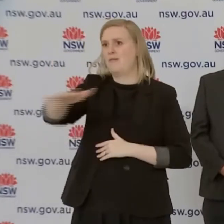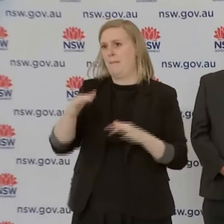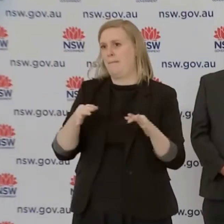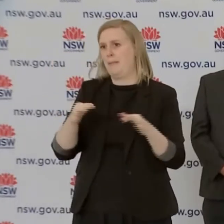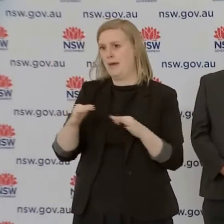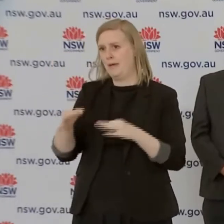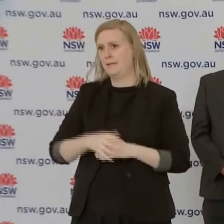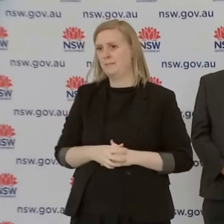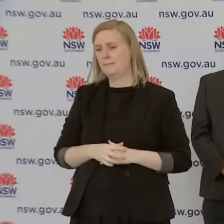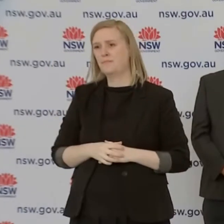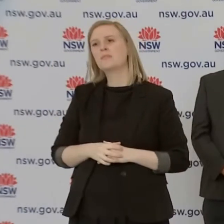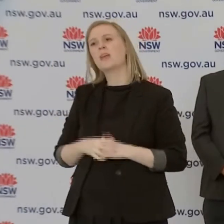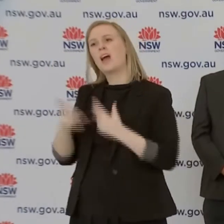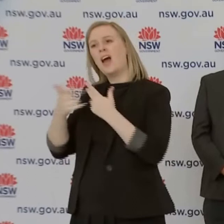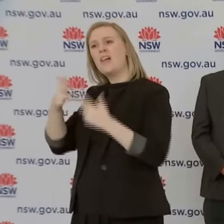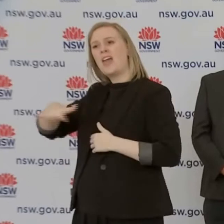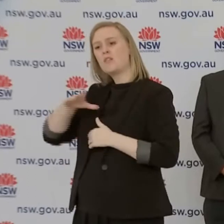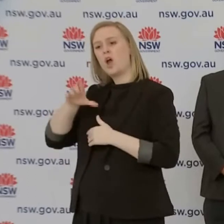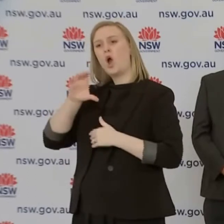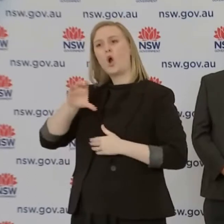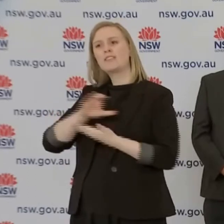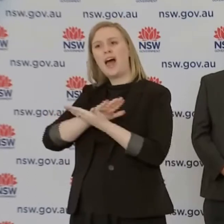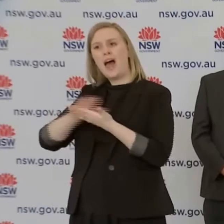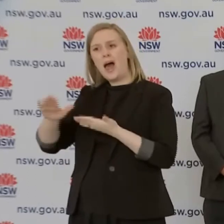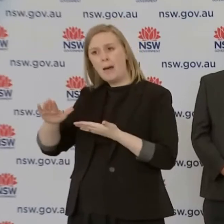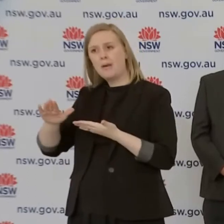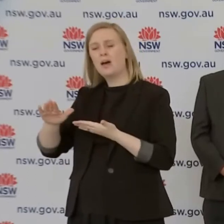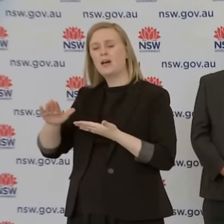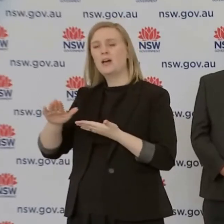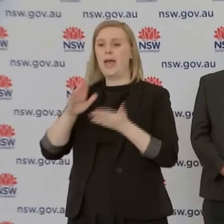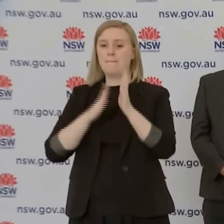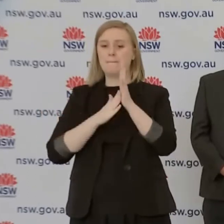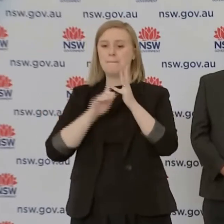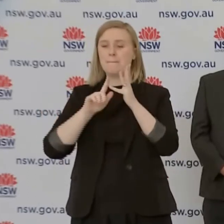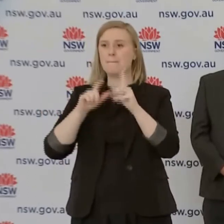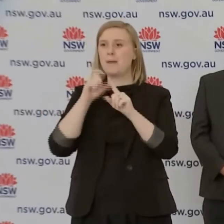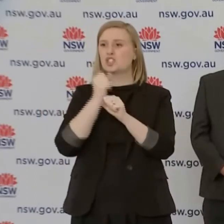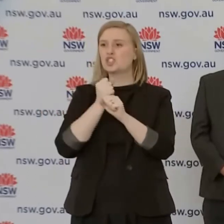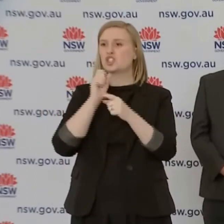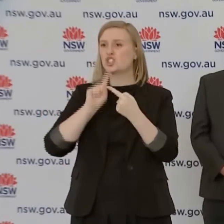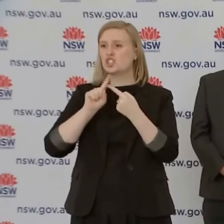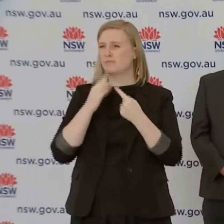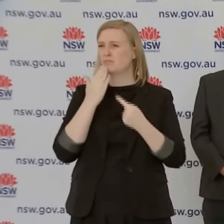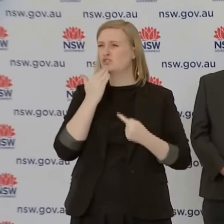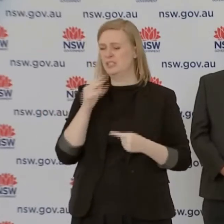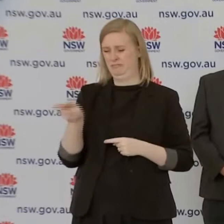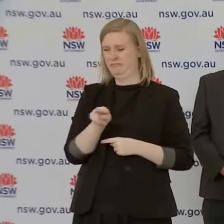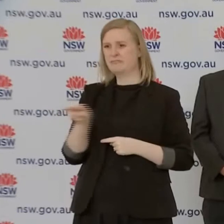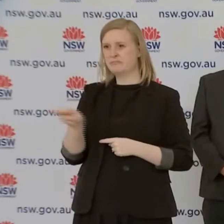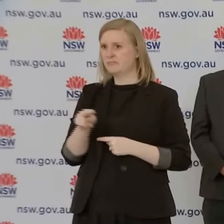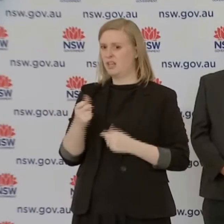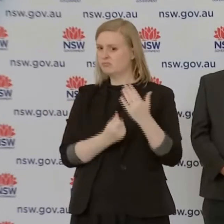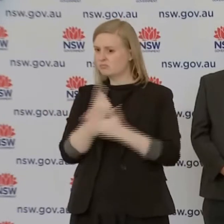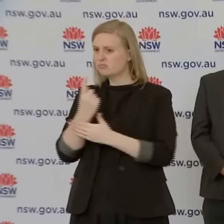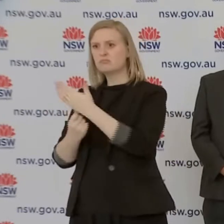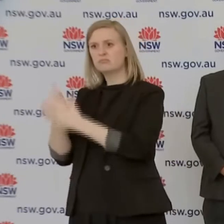detection from the Coffs Harbour sewage treatment plant and the Mudgee sewage treatment plant. Again, we want to see high rates of testing